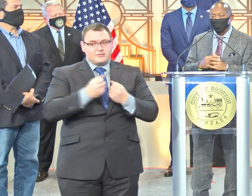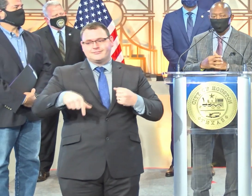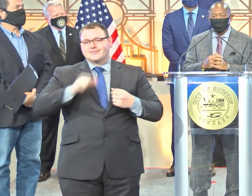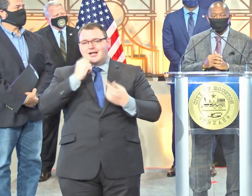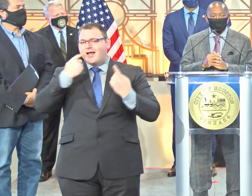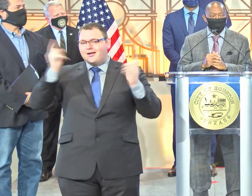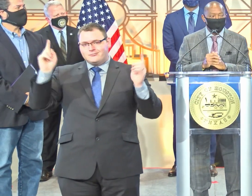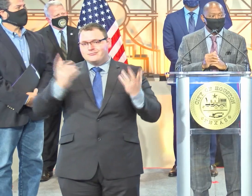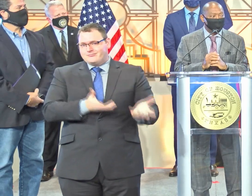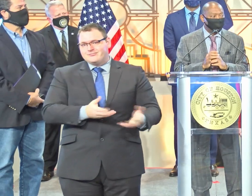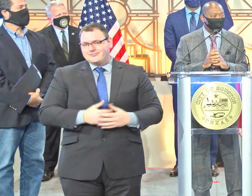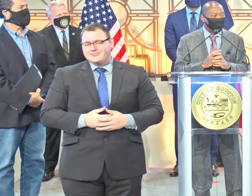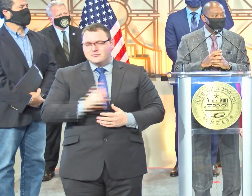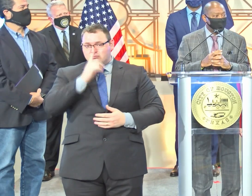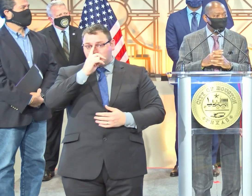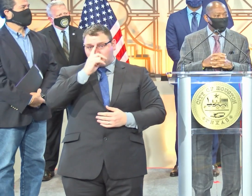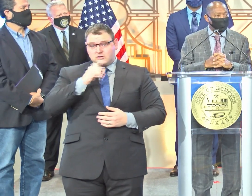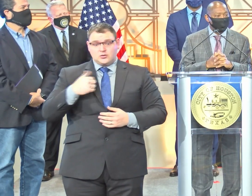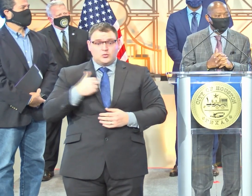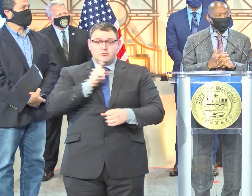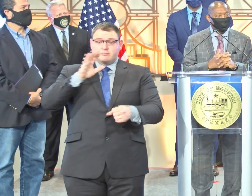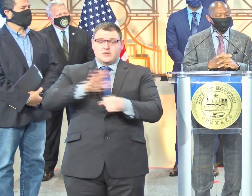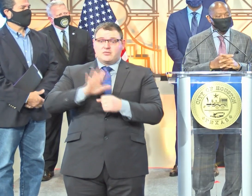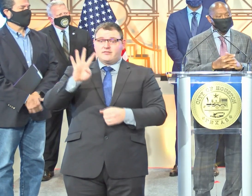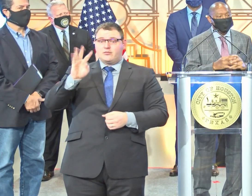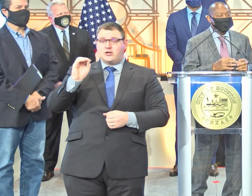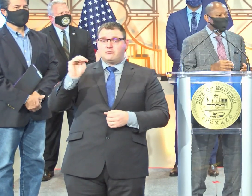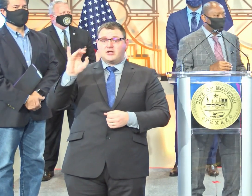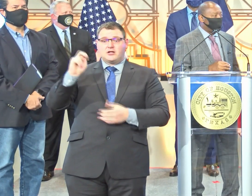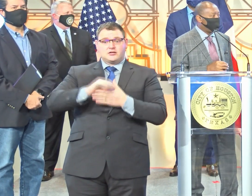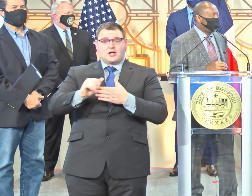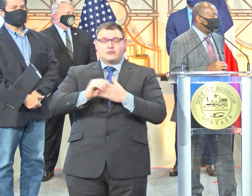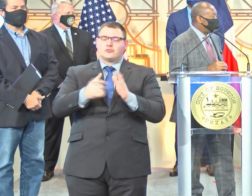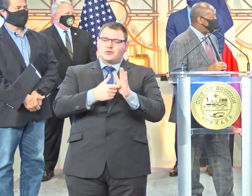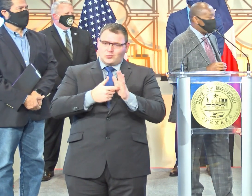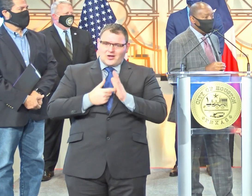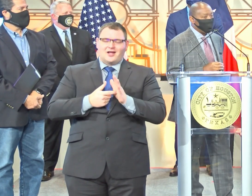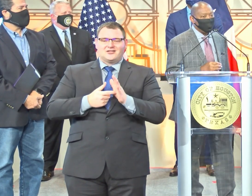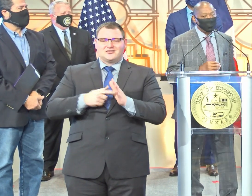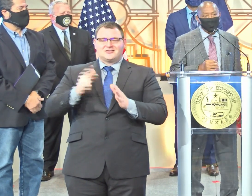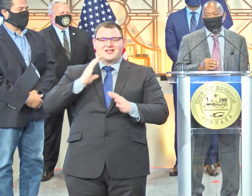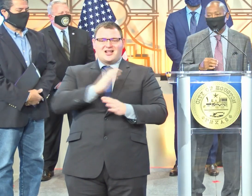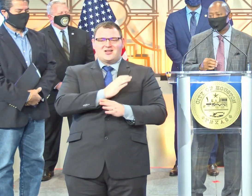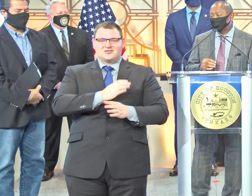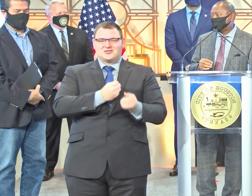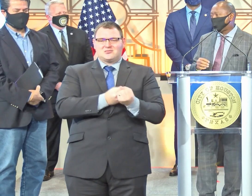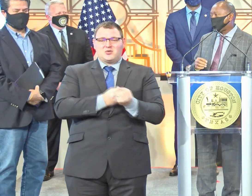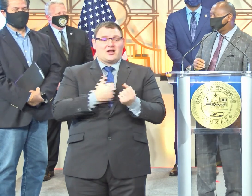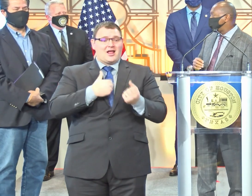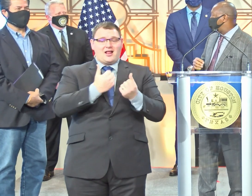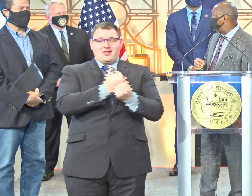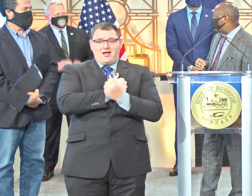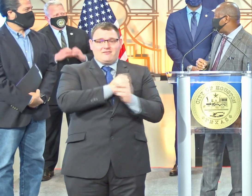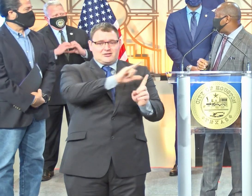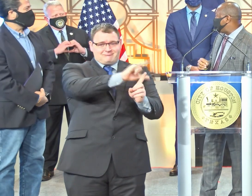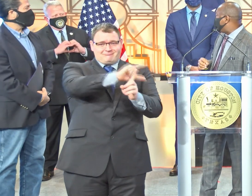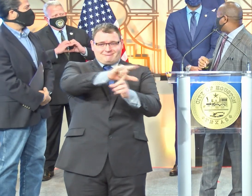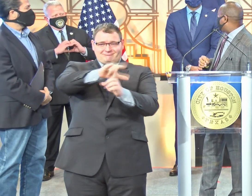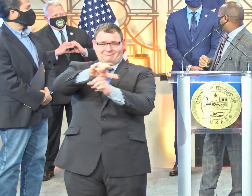Commissioner Ellis, especially Commissioner Garcia for introducing this at Commissioner's Court. I really